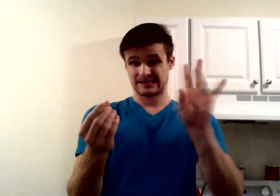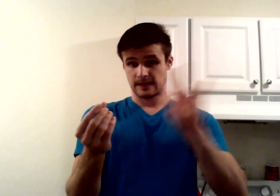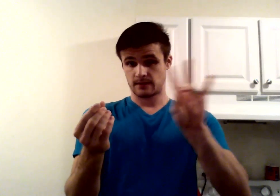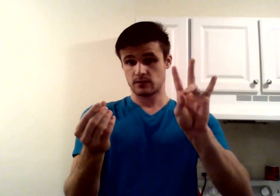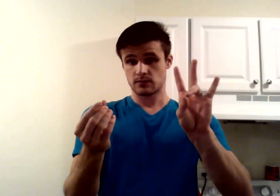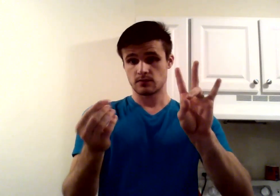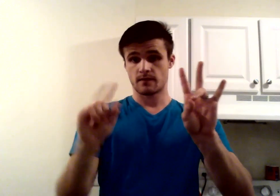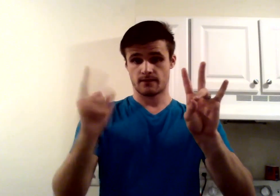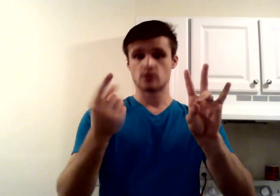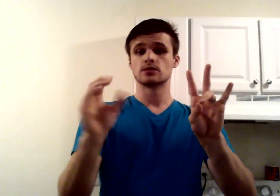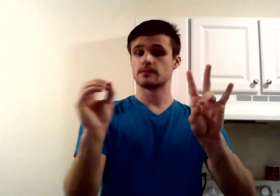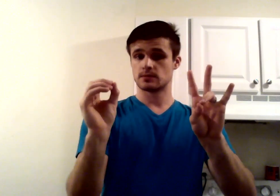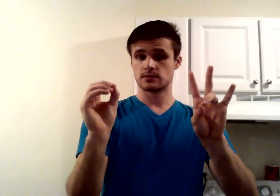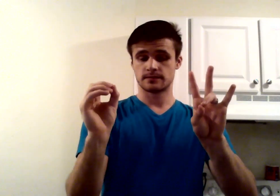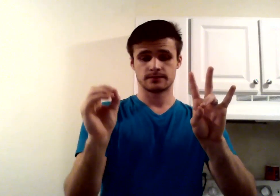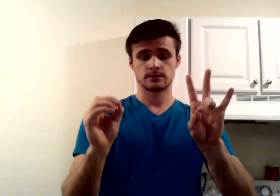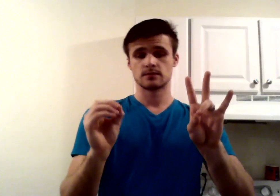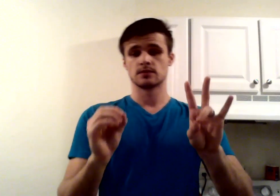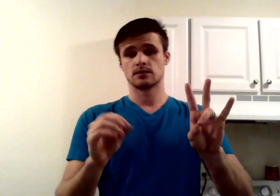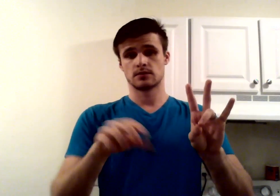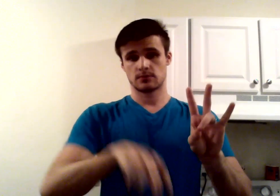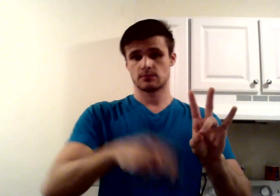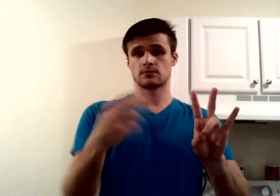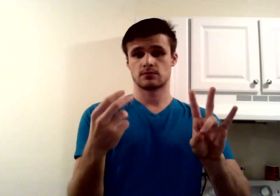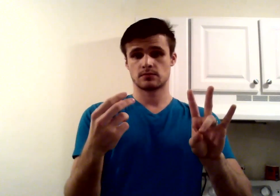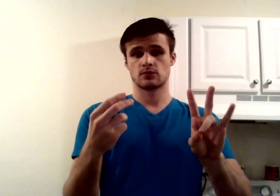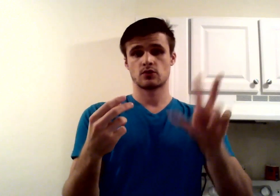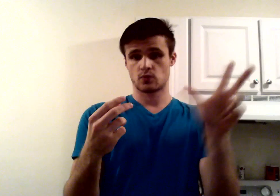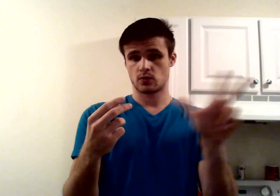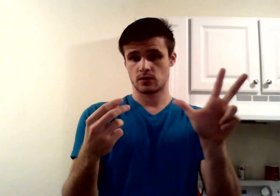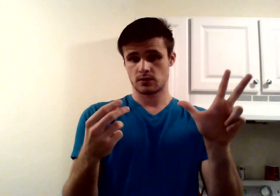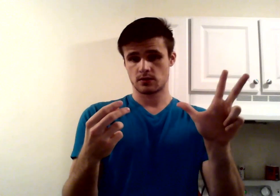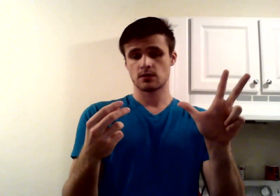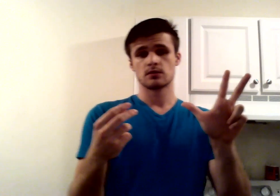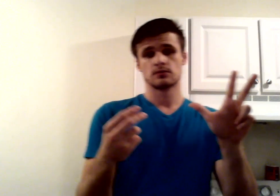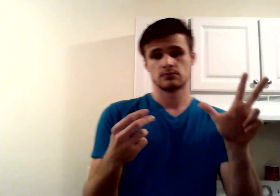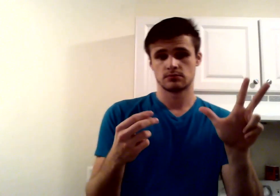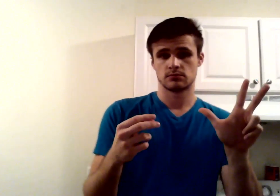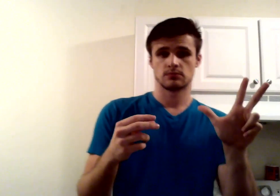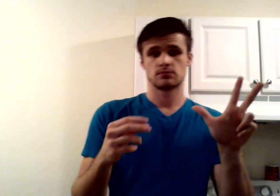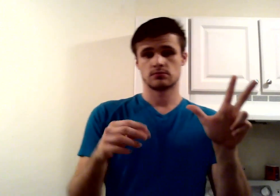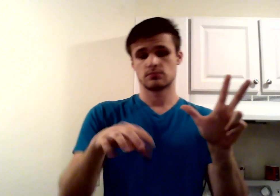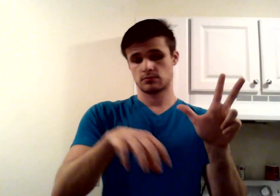number 7. Number 3. Number 7. Number 3. Okay. Number 9.